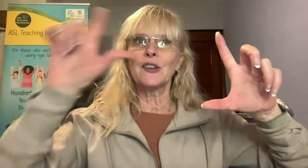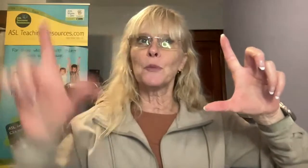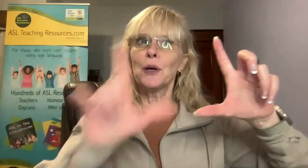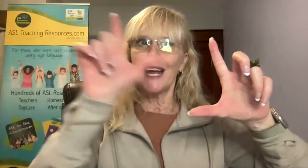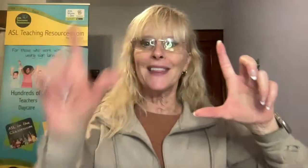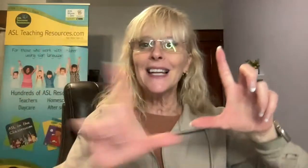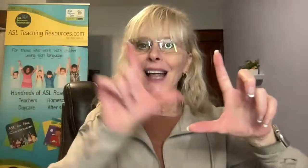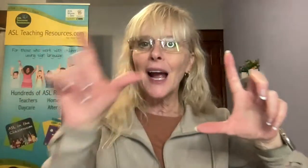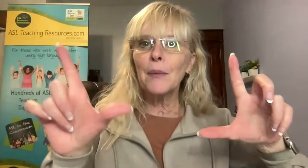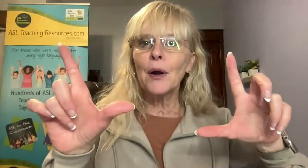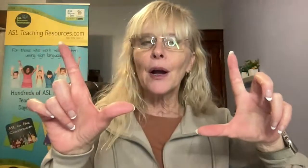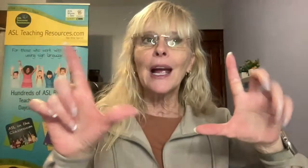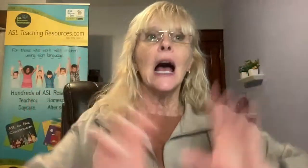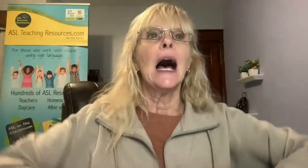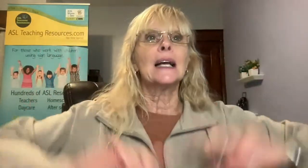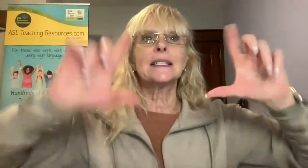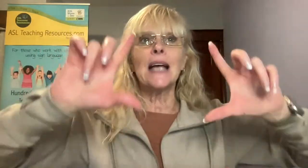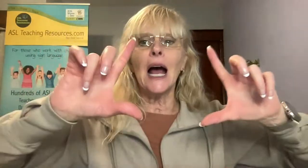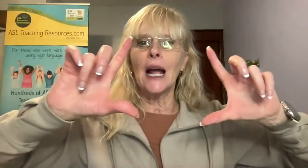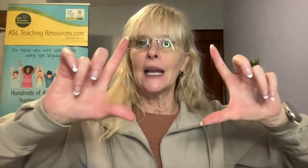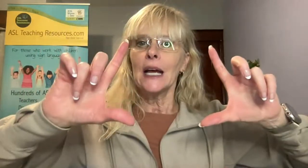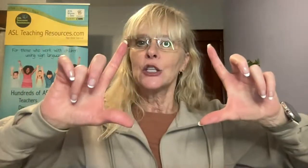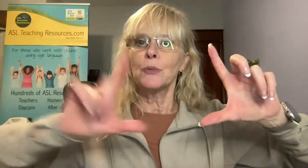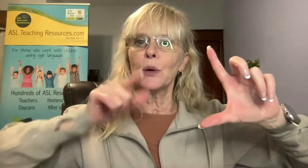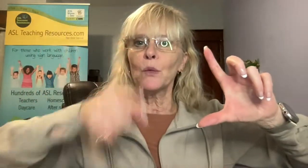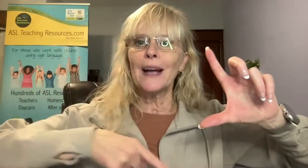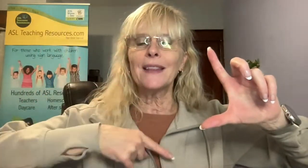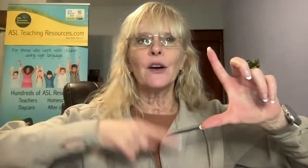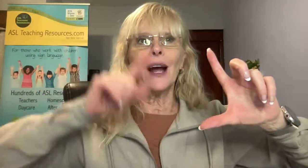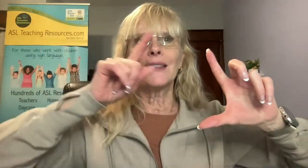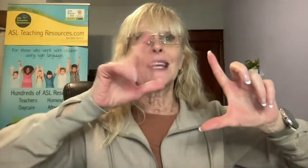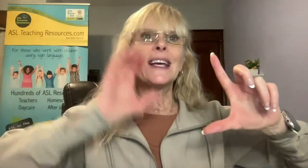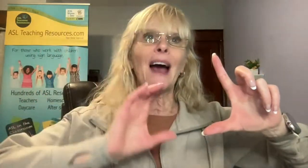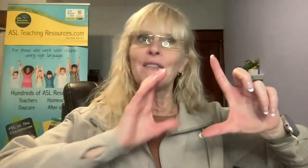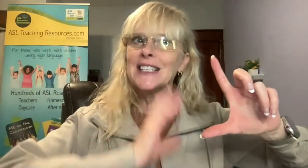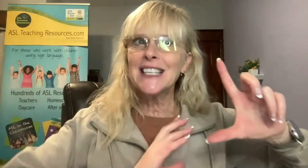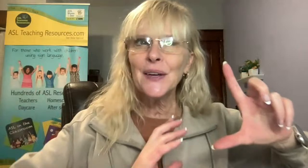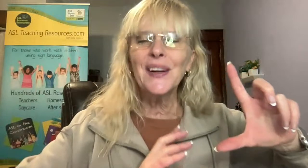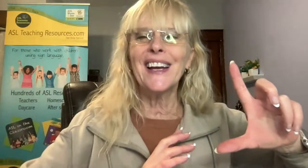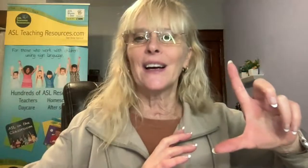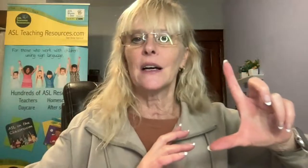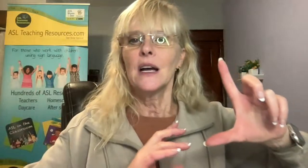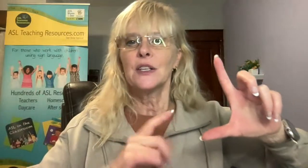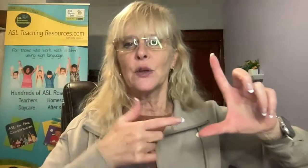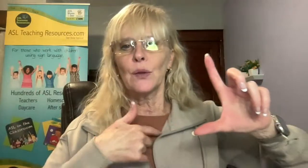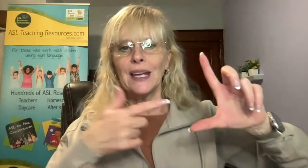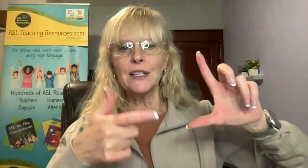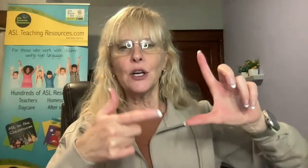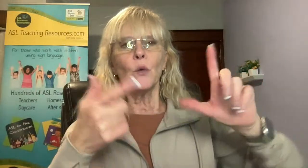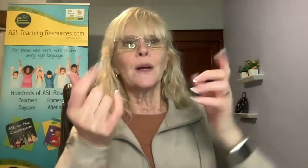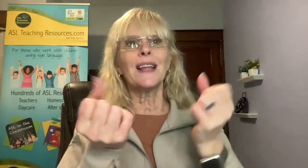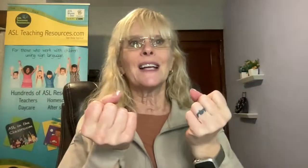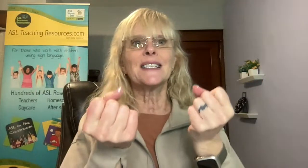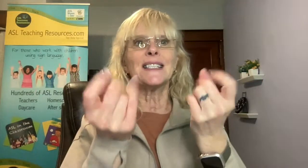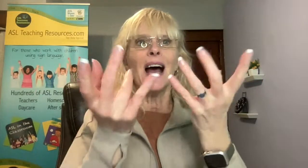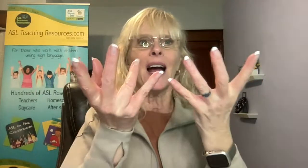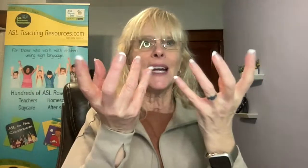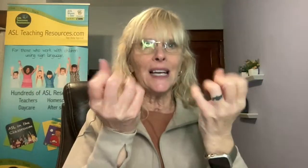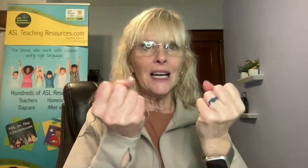put at the library, a sign to put right there at the cafeteria. So these are with a sign